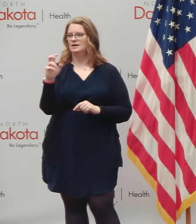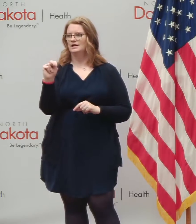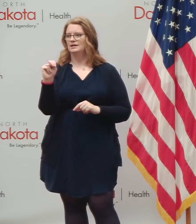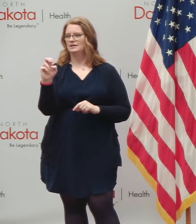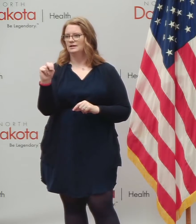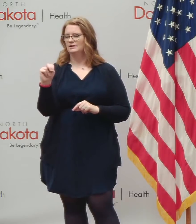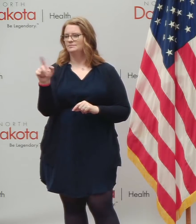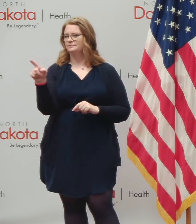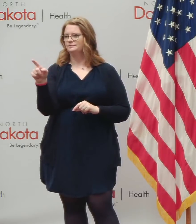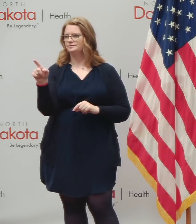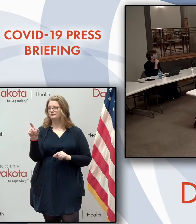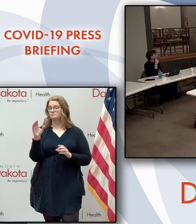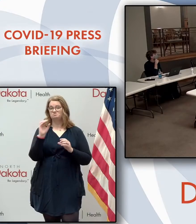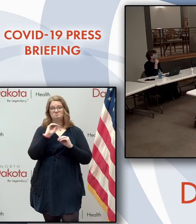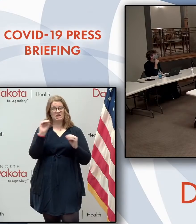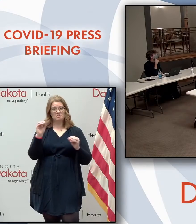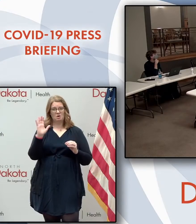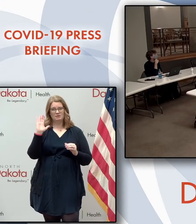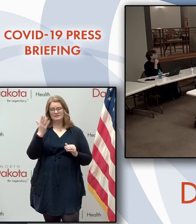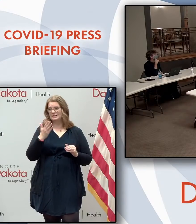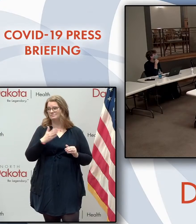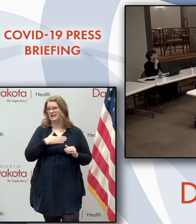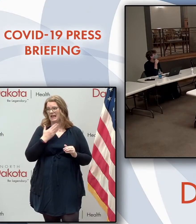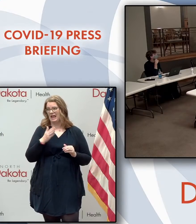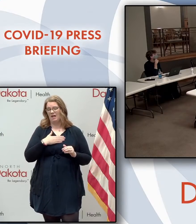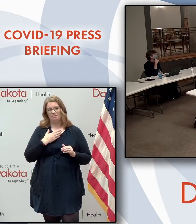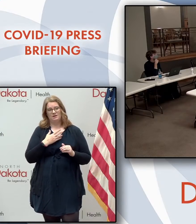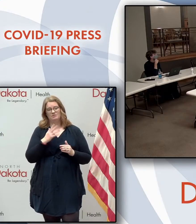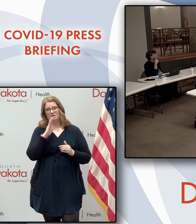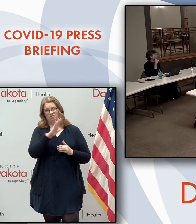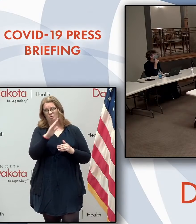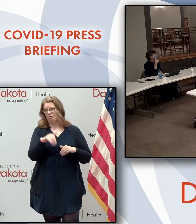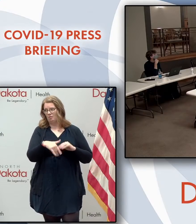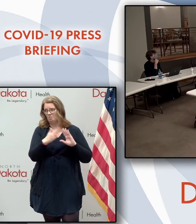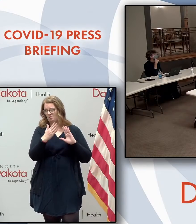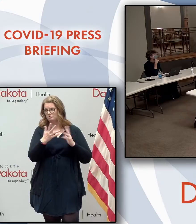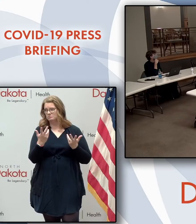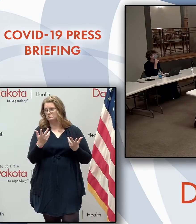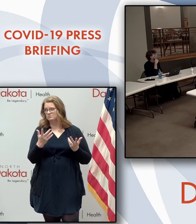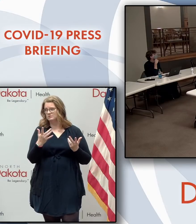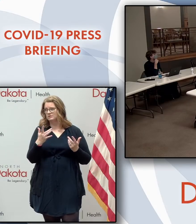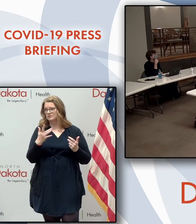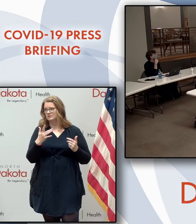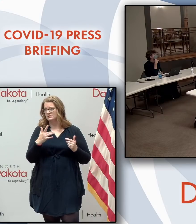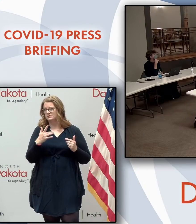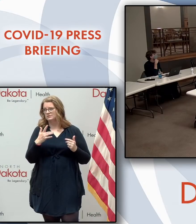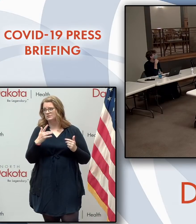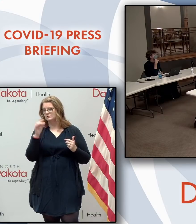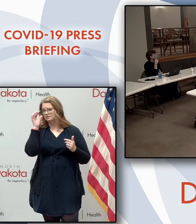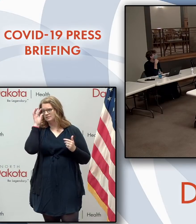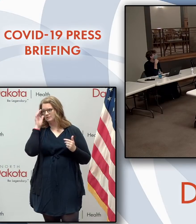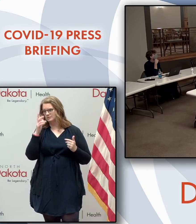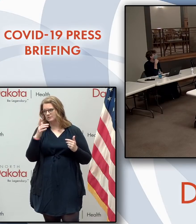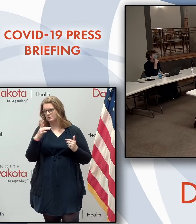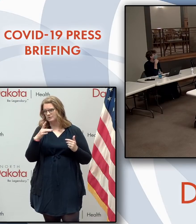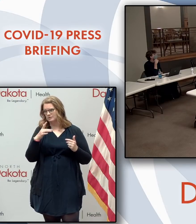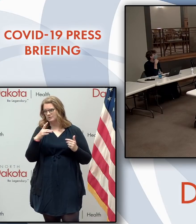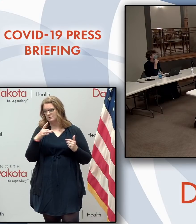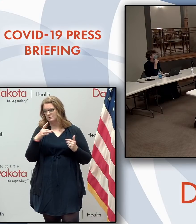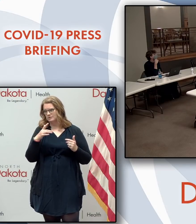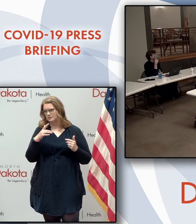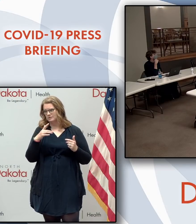Does the fact that no one seems happy with the balanced approach you've taken give you confidence that crafting a strategy to protect